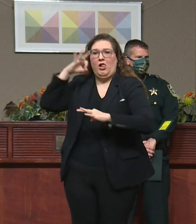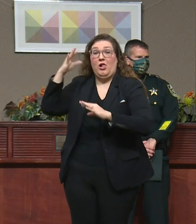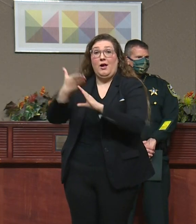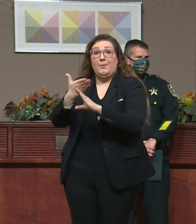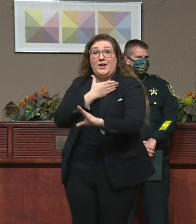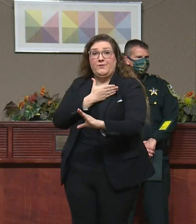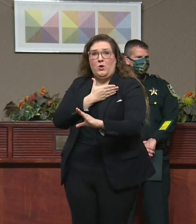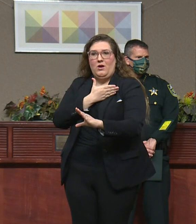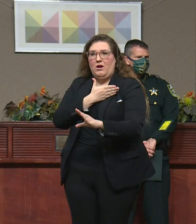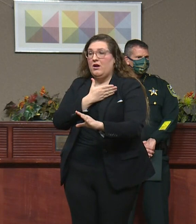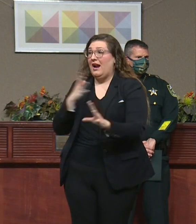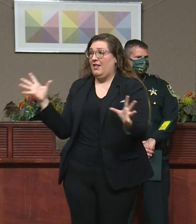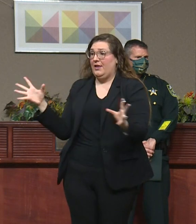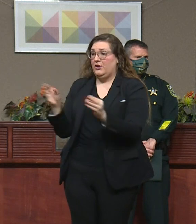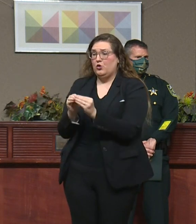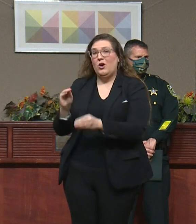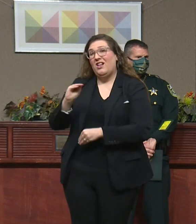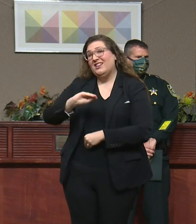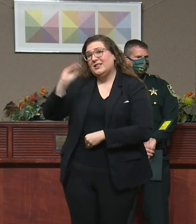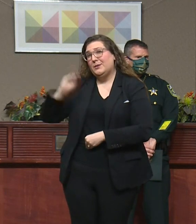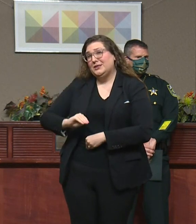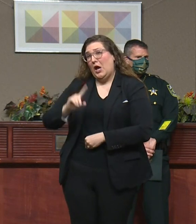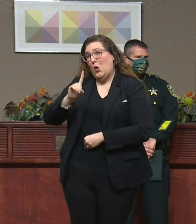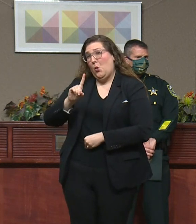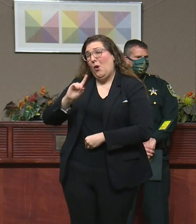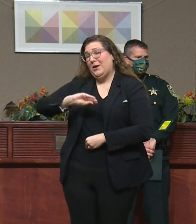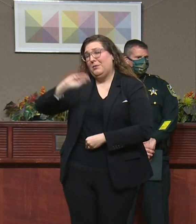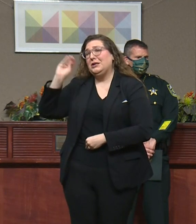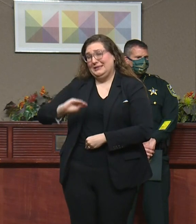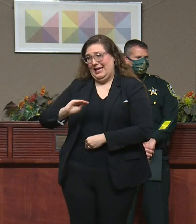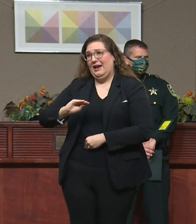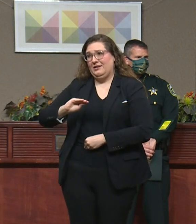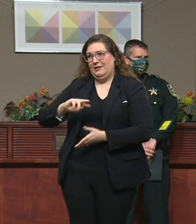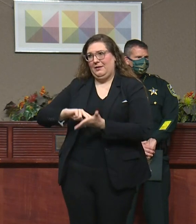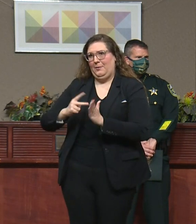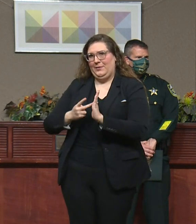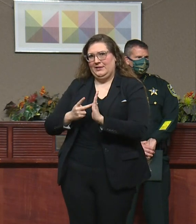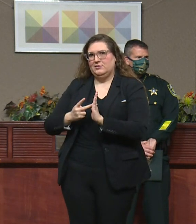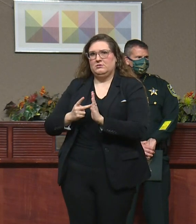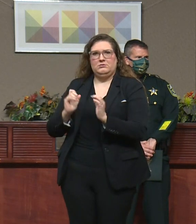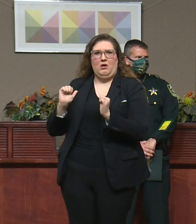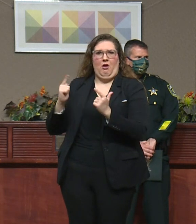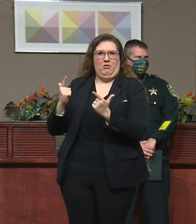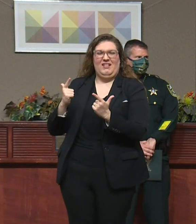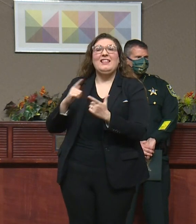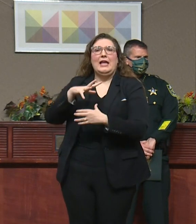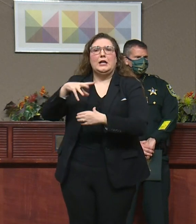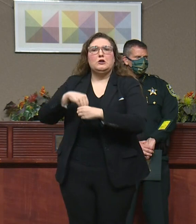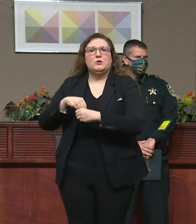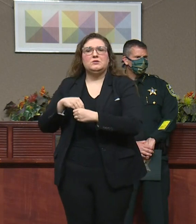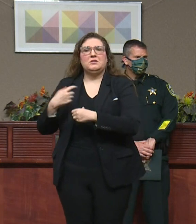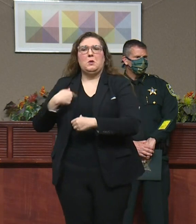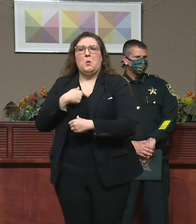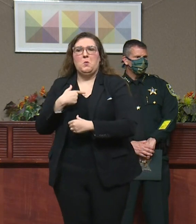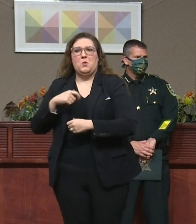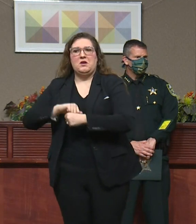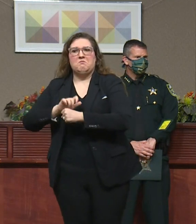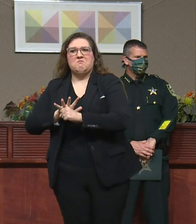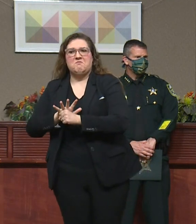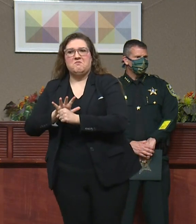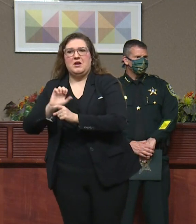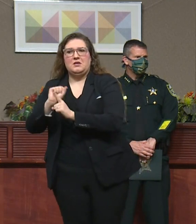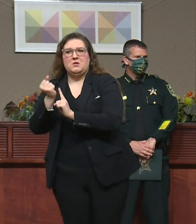percentage of 1% in total, including newly and known, and for newly diagnosed, the percentage